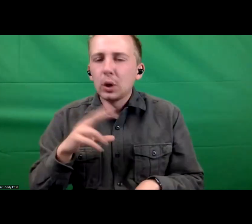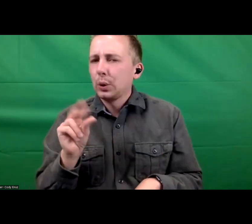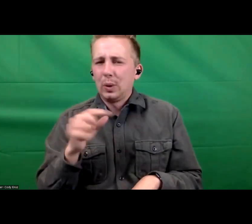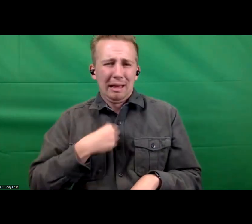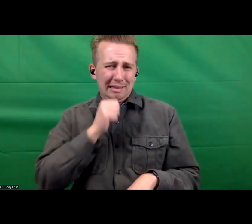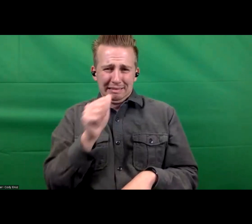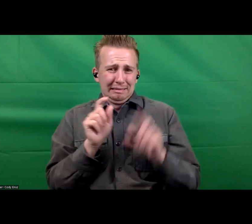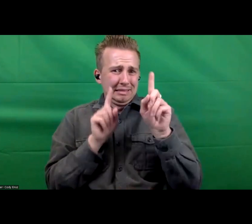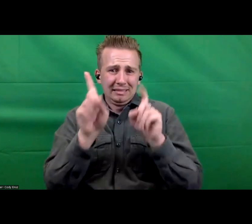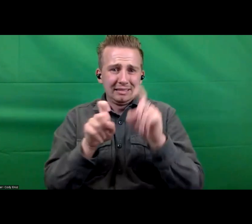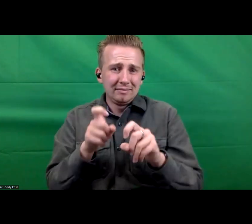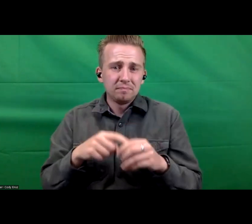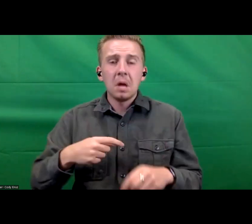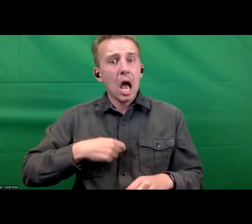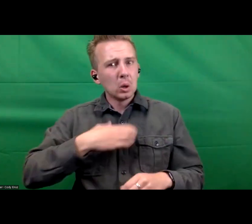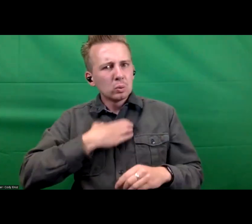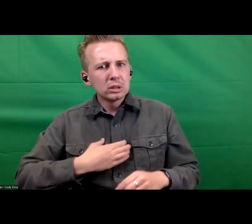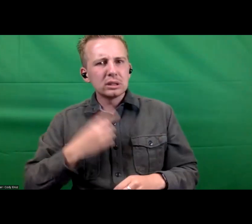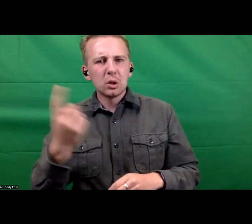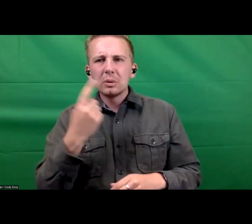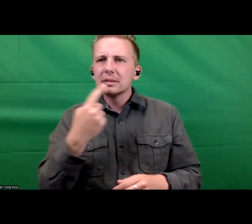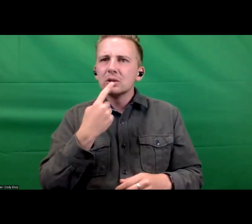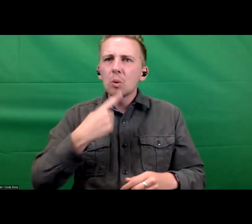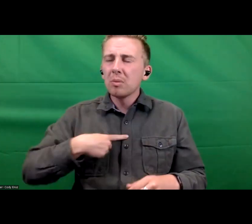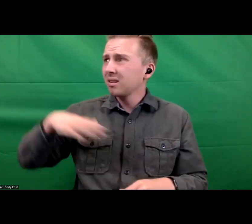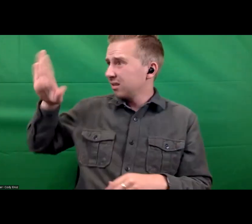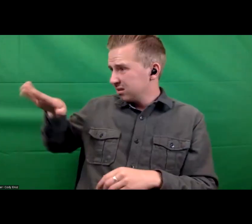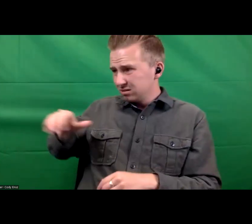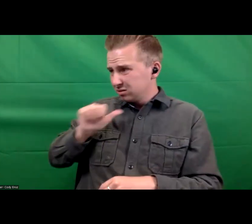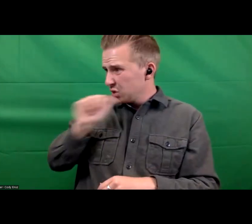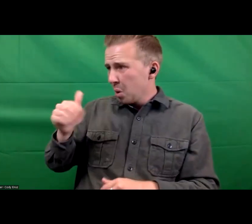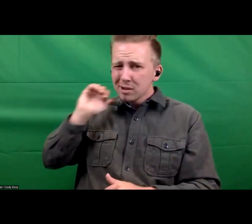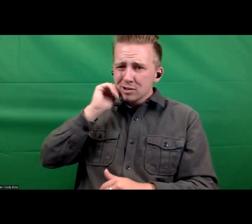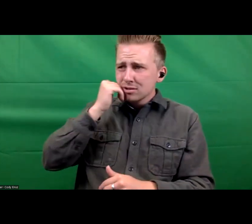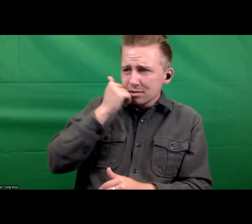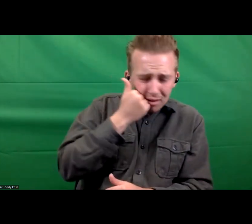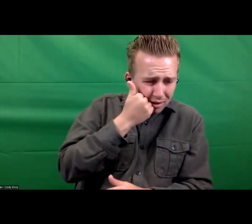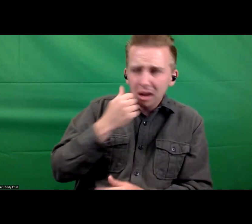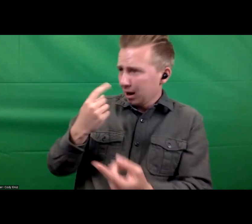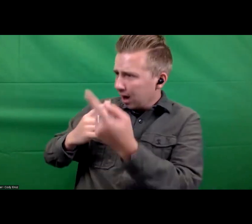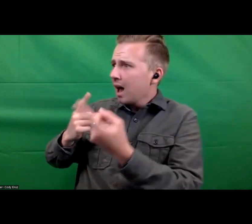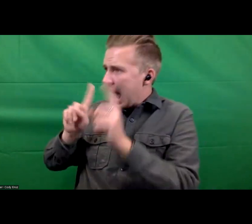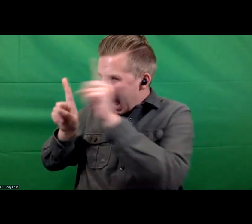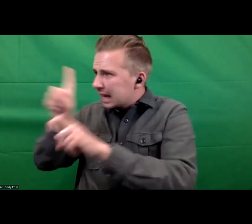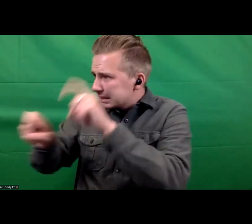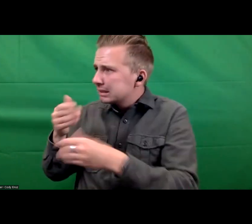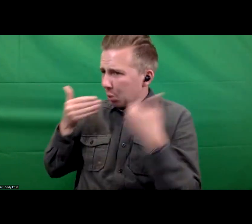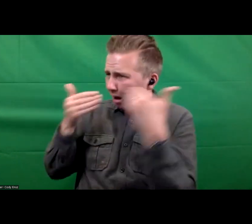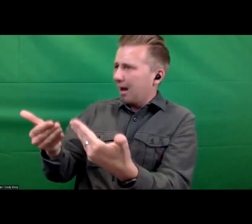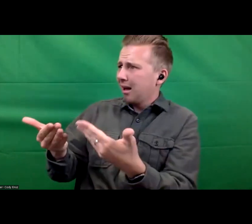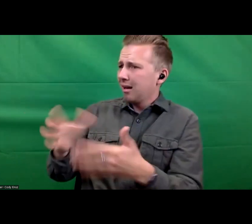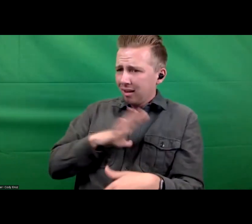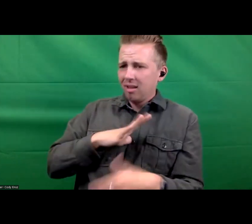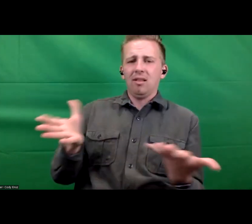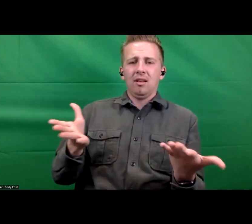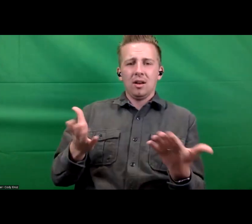would have been told and said, "Hey, don't worry about being shy. Ask your questions because most likely other